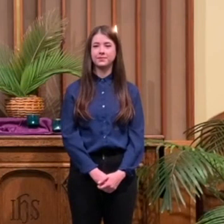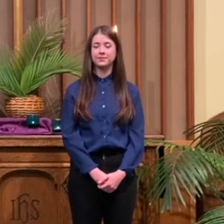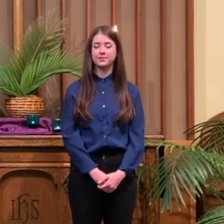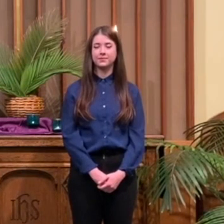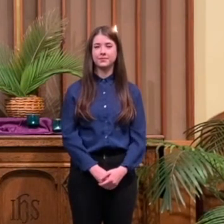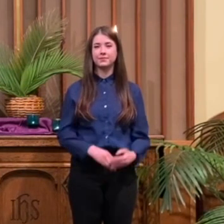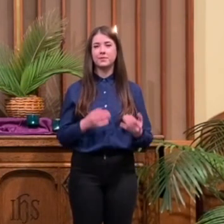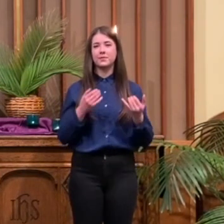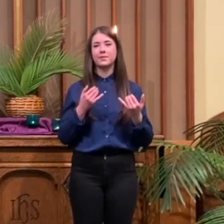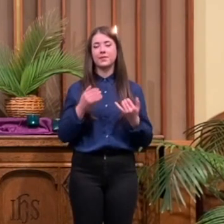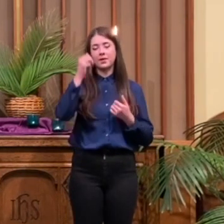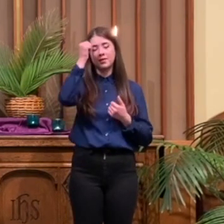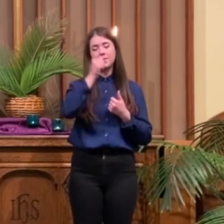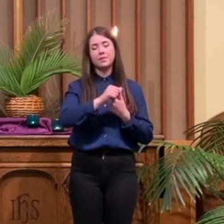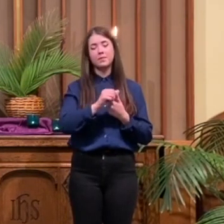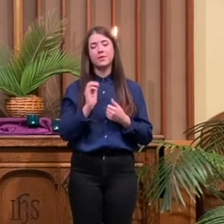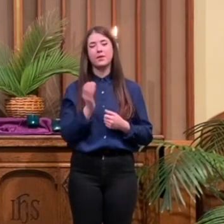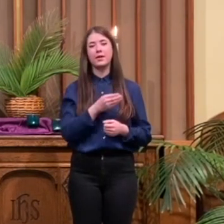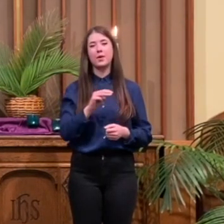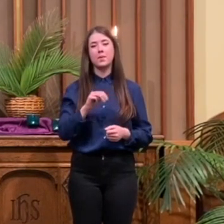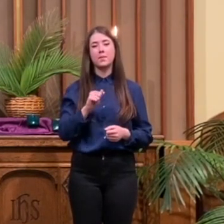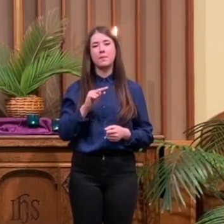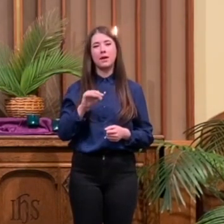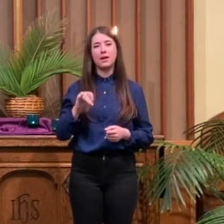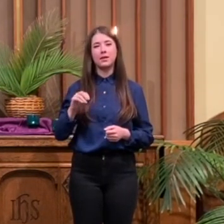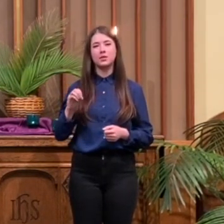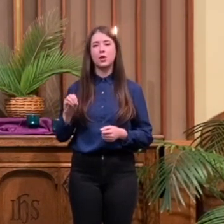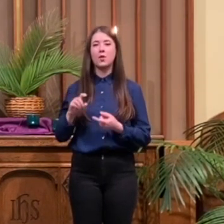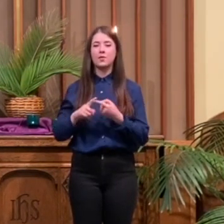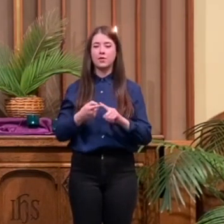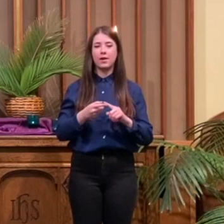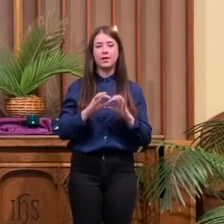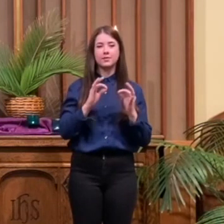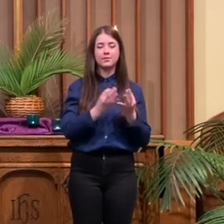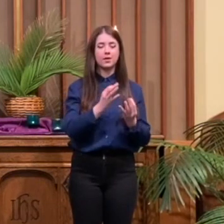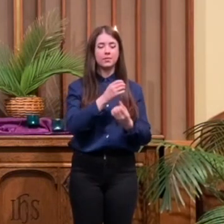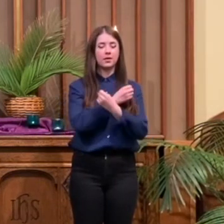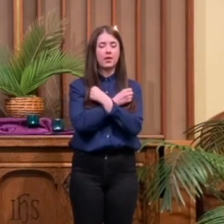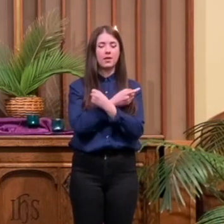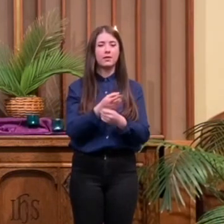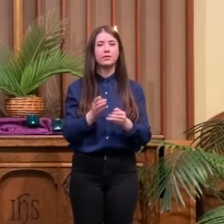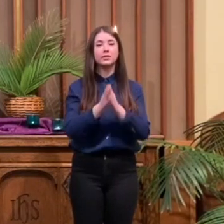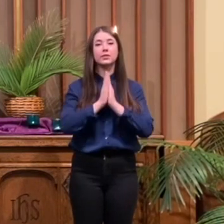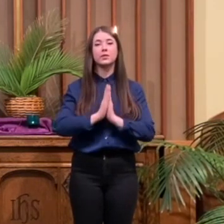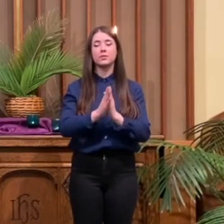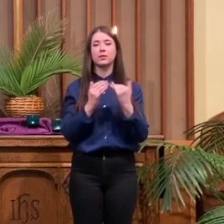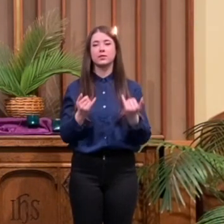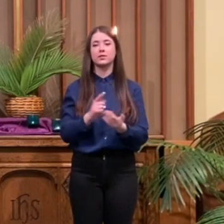Let's remember to keep our Manito friends, family, and loved ones in our prayers this